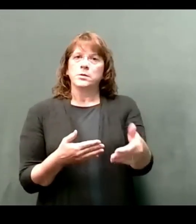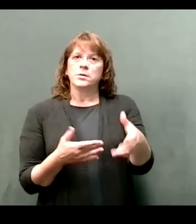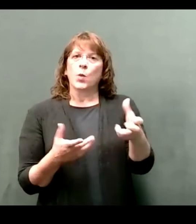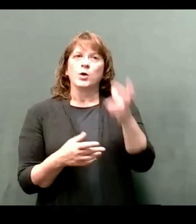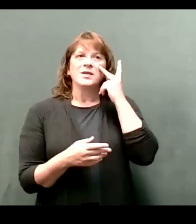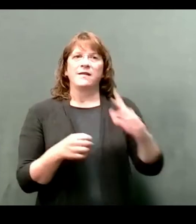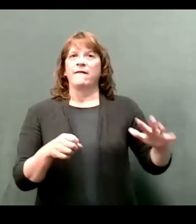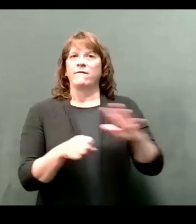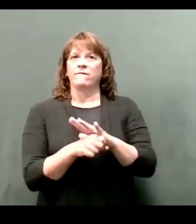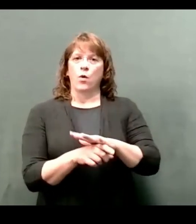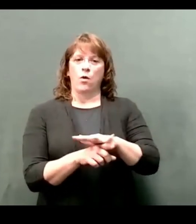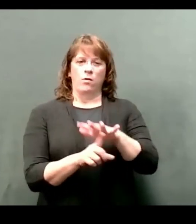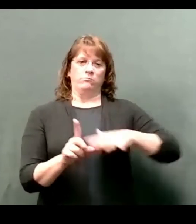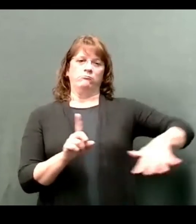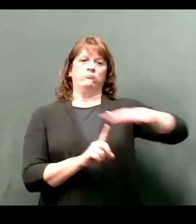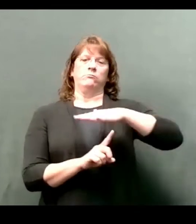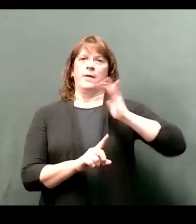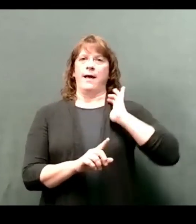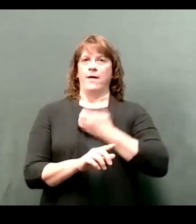might have.